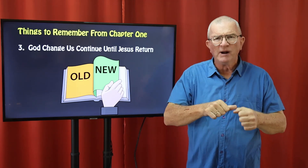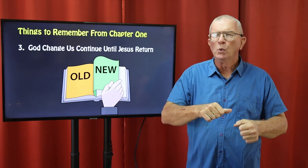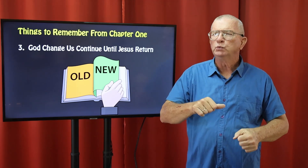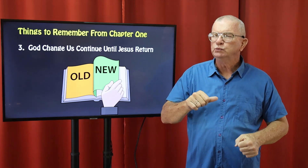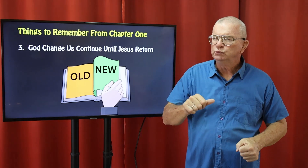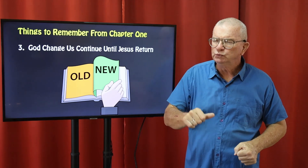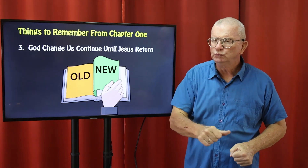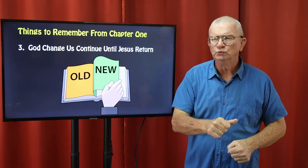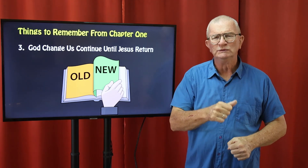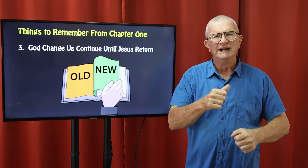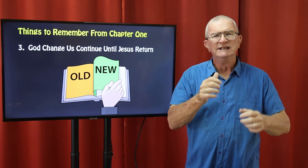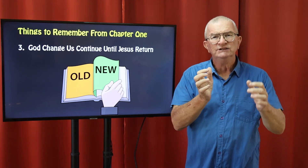We need to remember